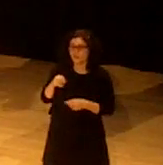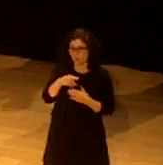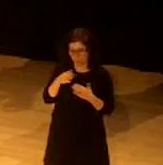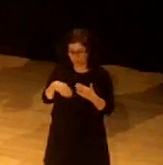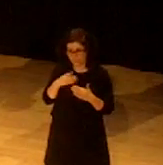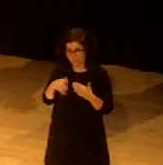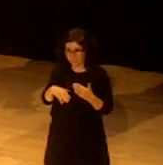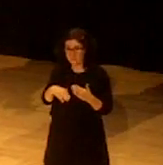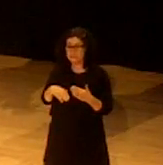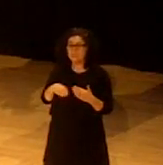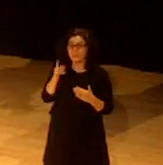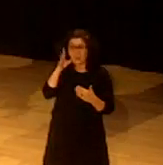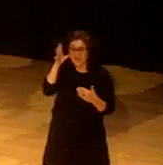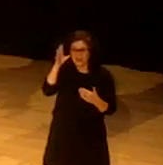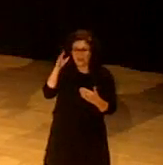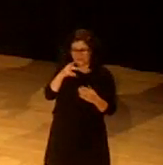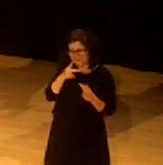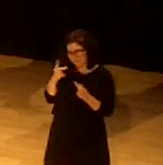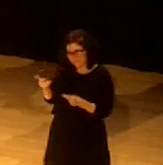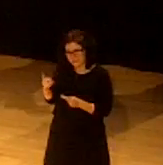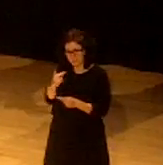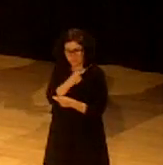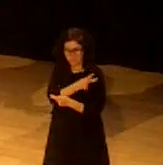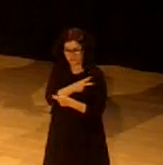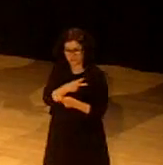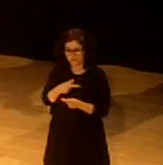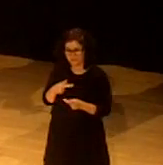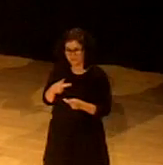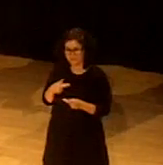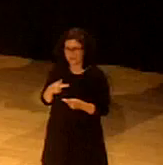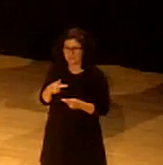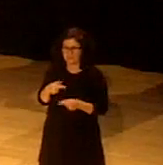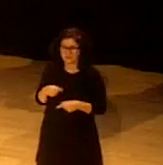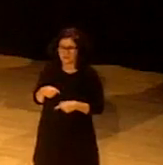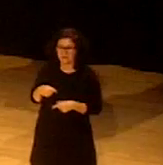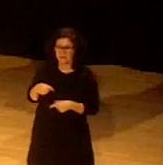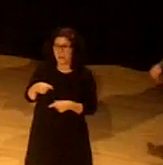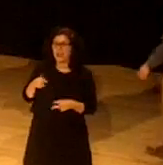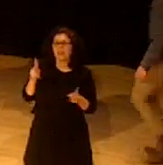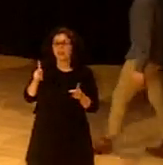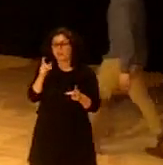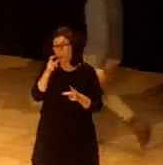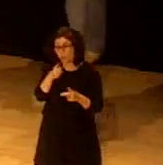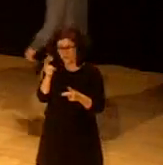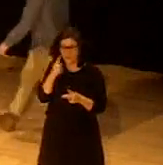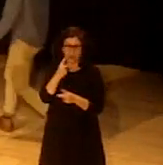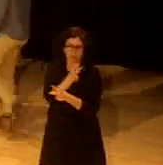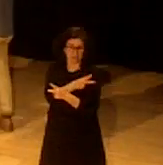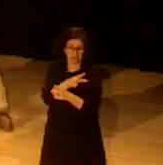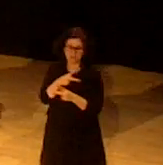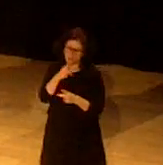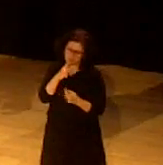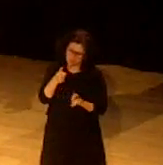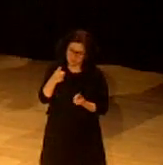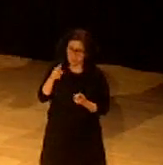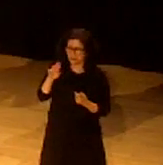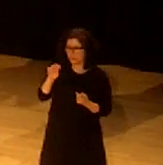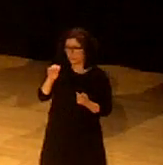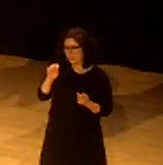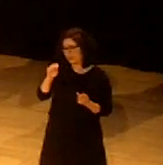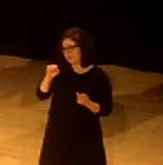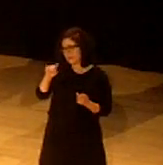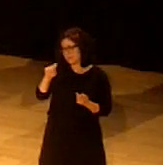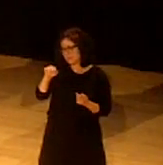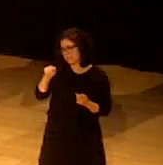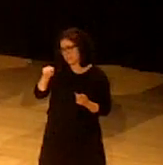guardians would come and visit the patients. They were called residents, but it was just a bullshit word for patients. They were incarcerated.